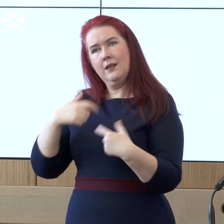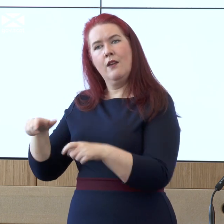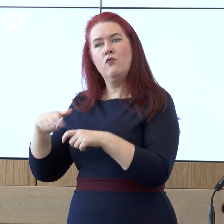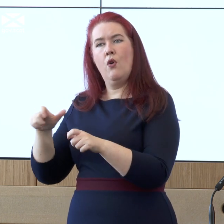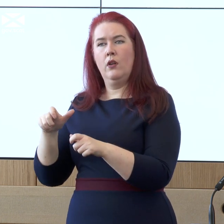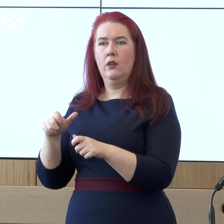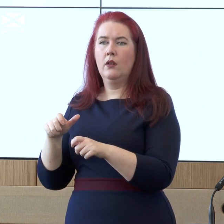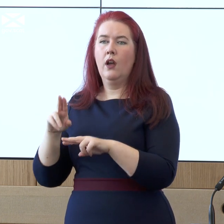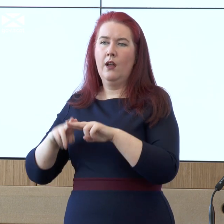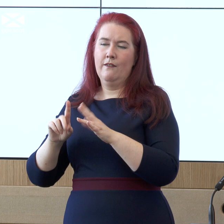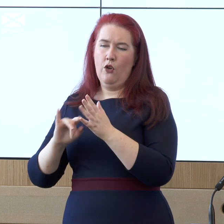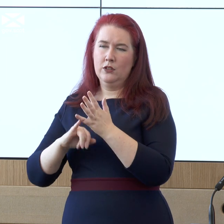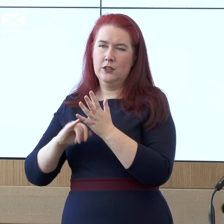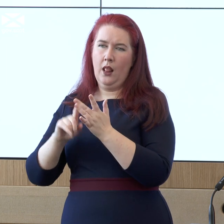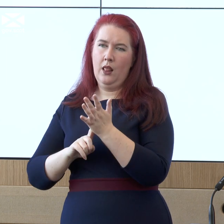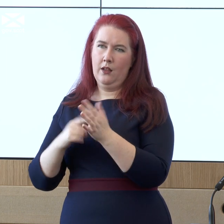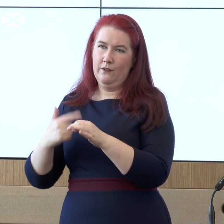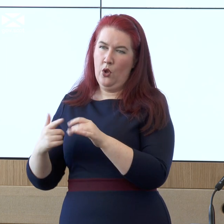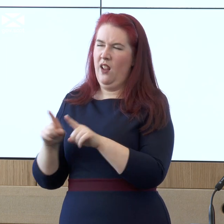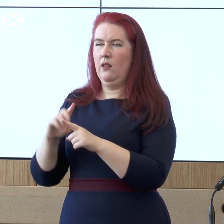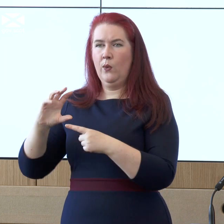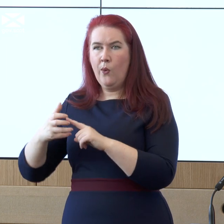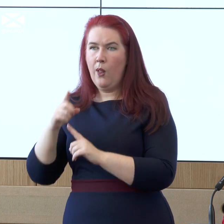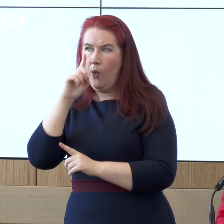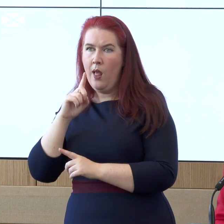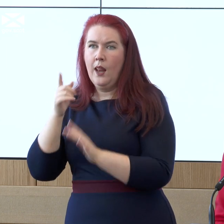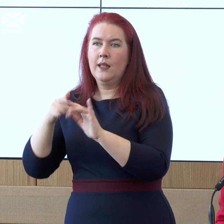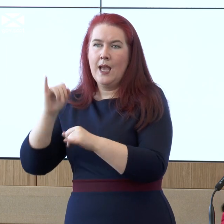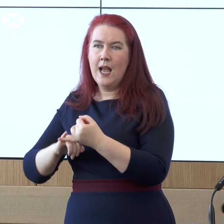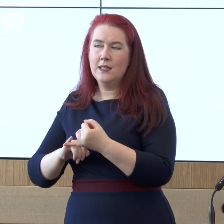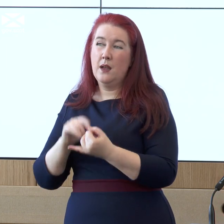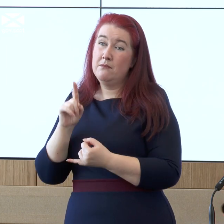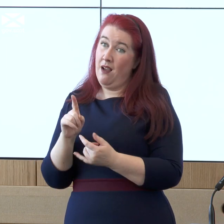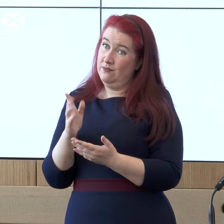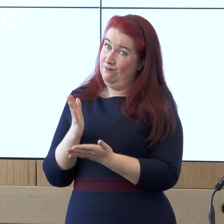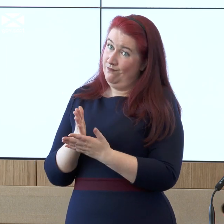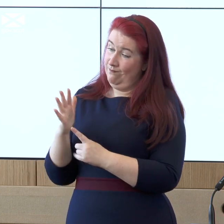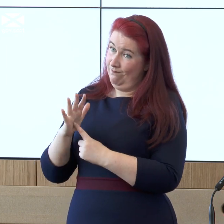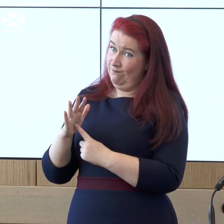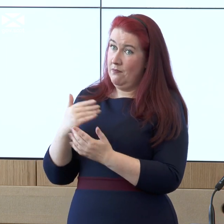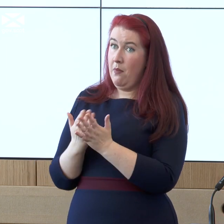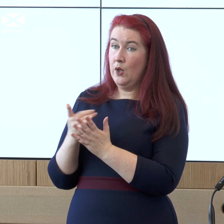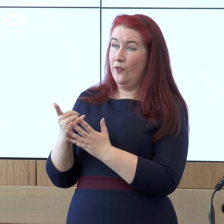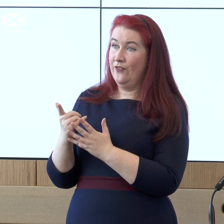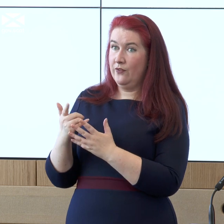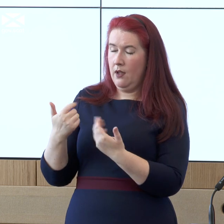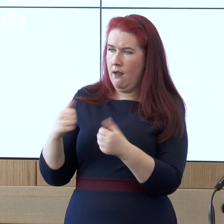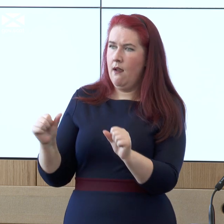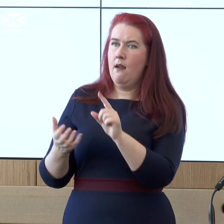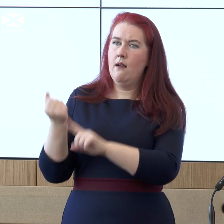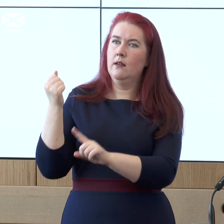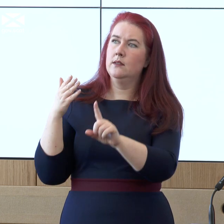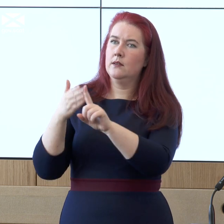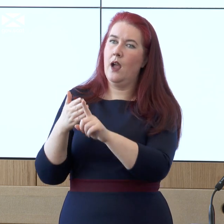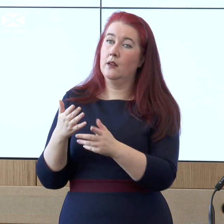fuels, and that must not be the case. But it is a vital part of meeting our climate targets. That's why the Scottish Government